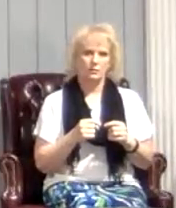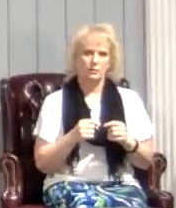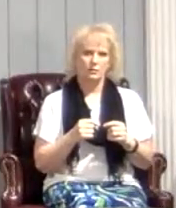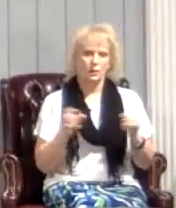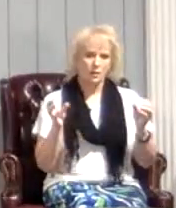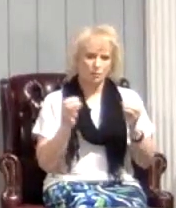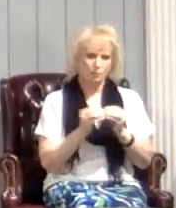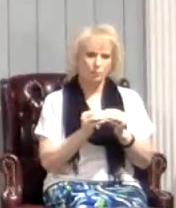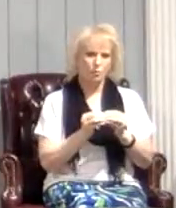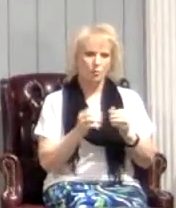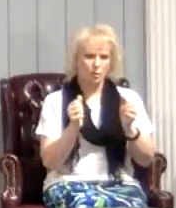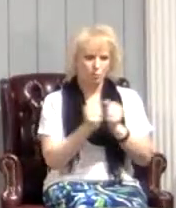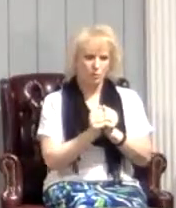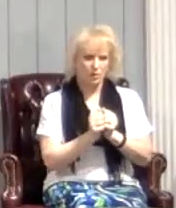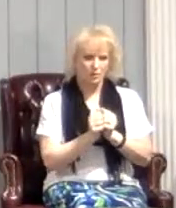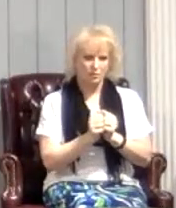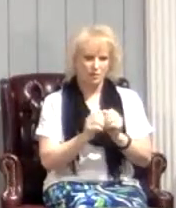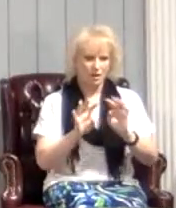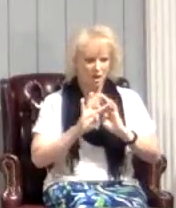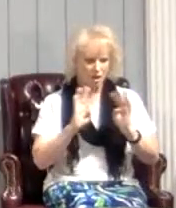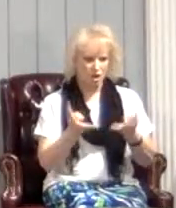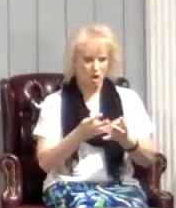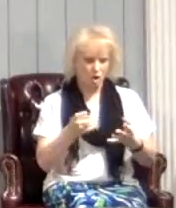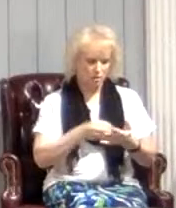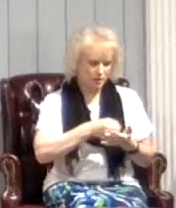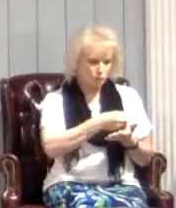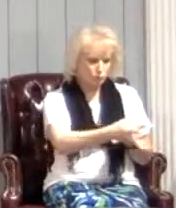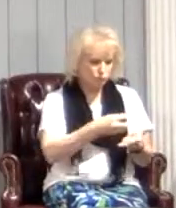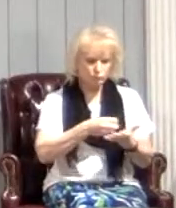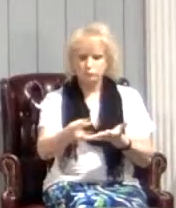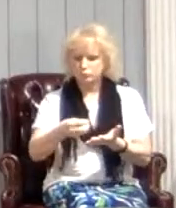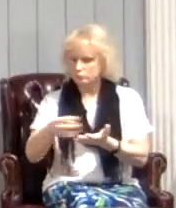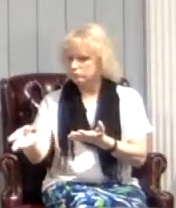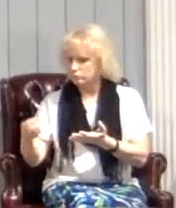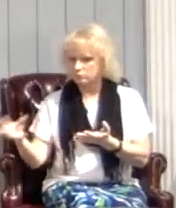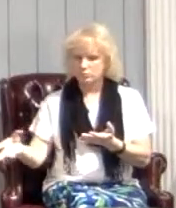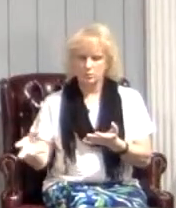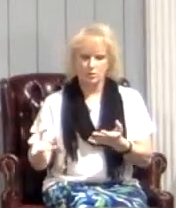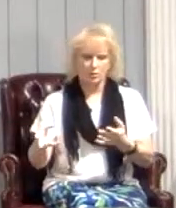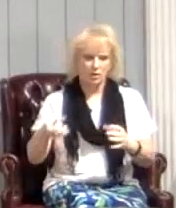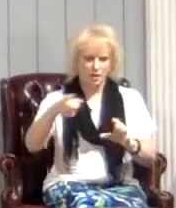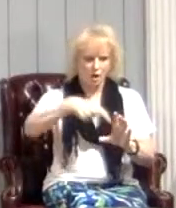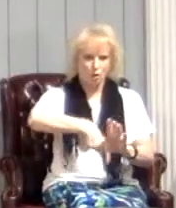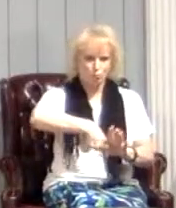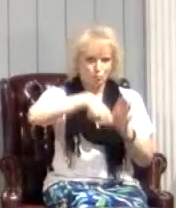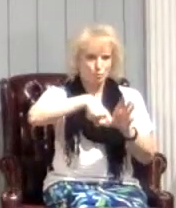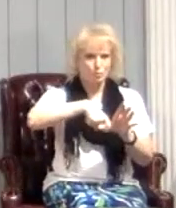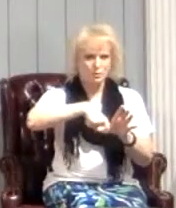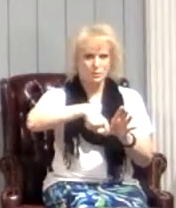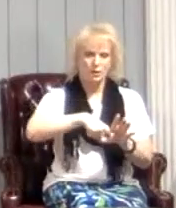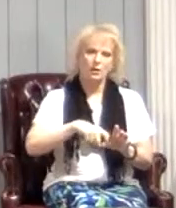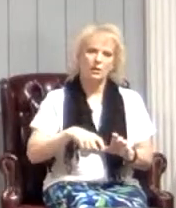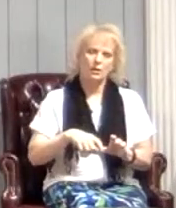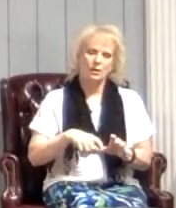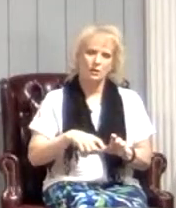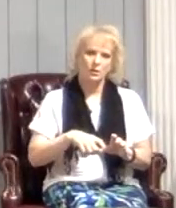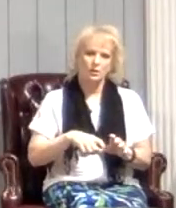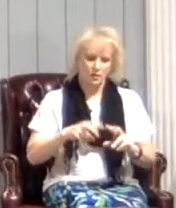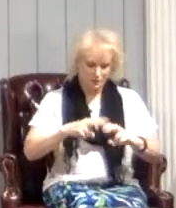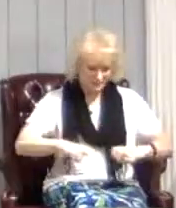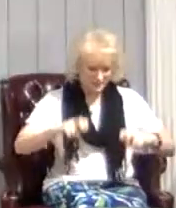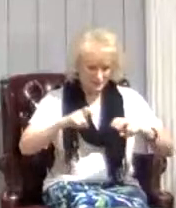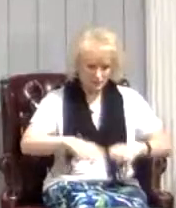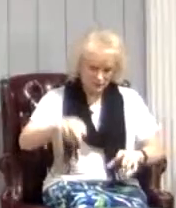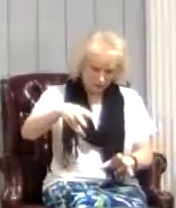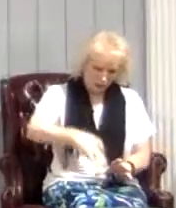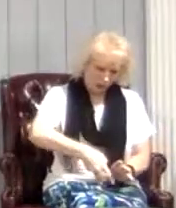more to do with gardening or planting something, and has to do with having roots and digging down and something that has roots.